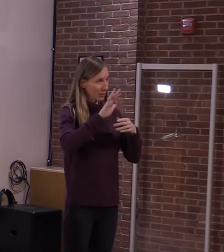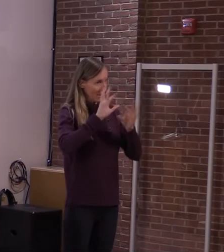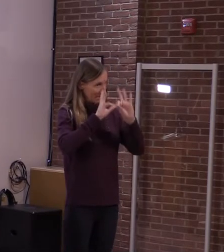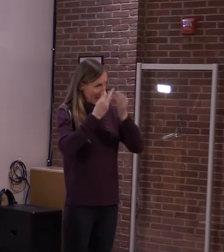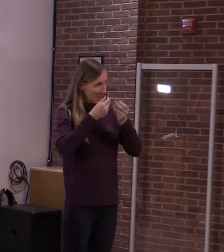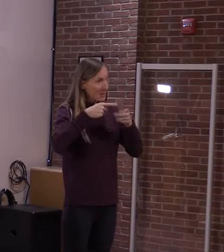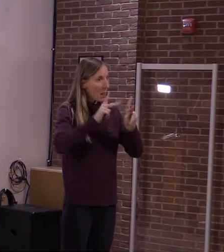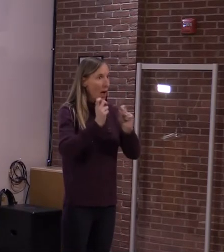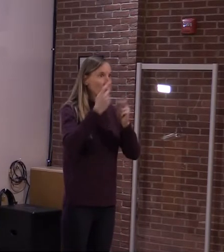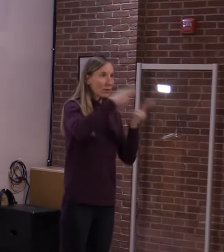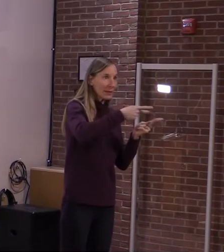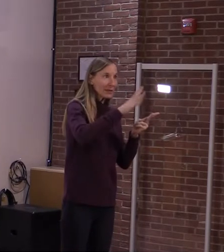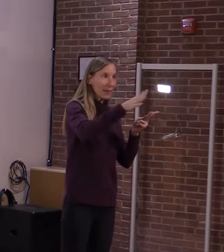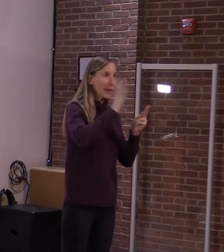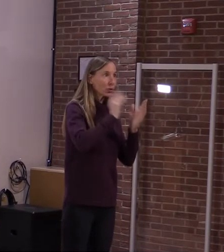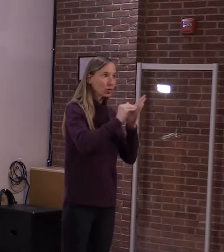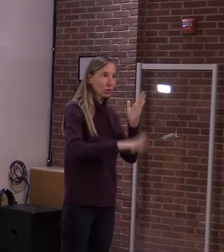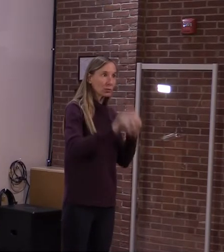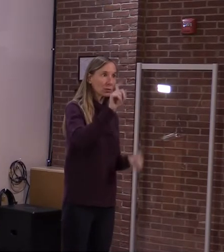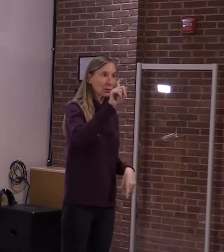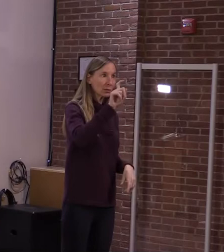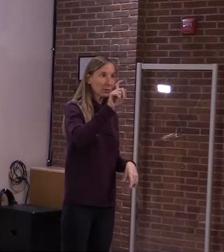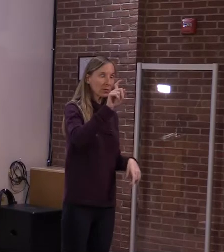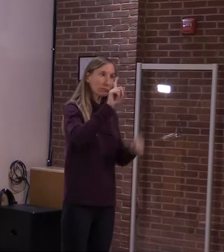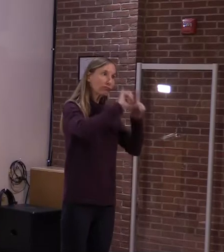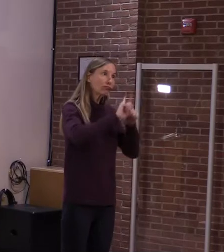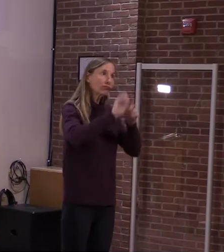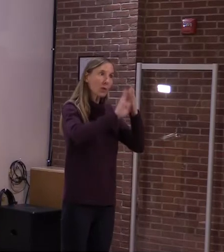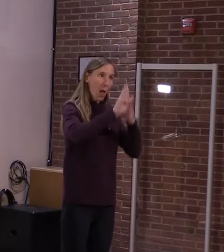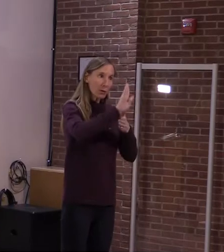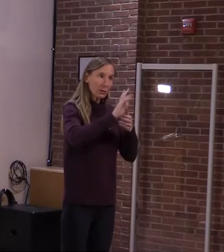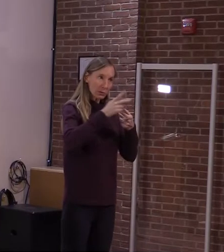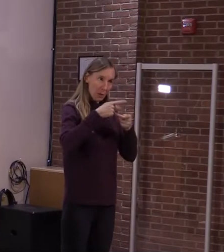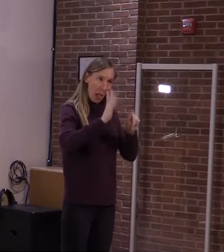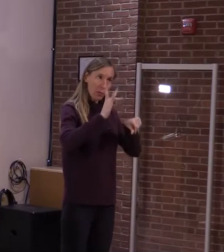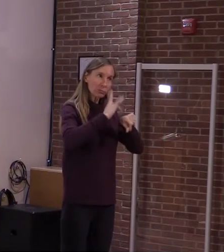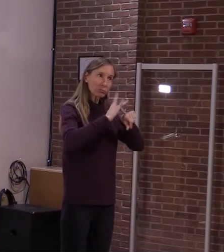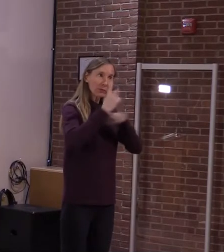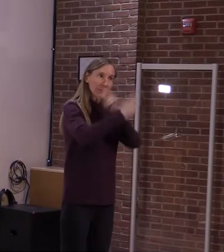to visit their, you know, their sons and daughters?